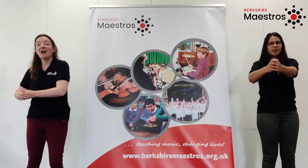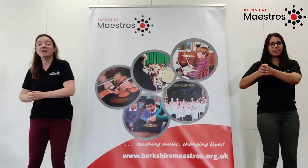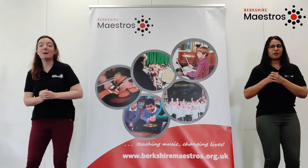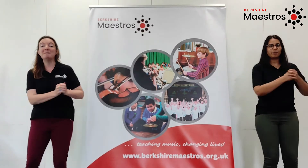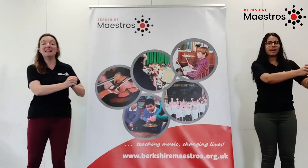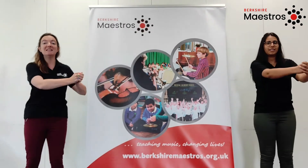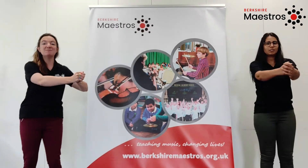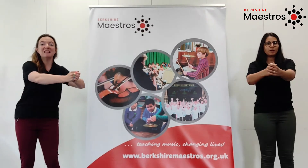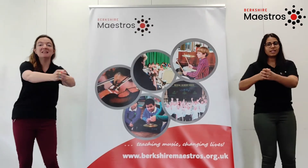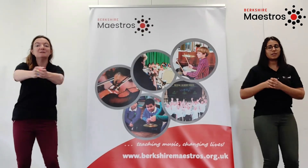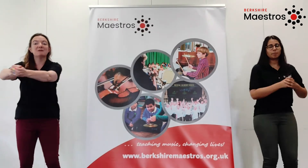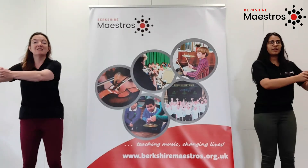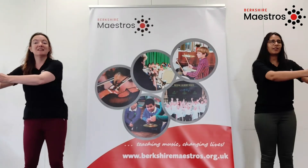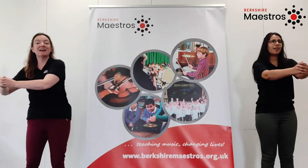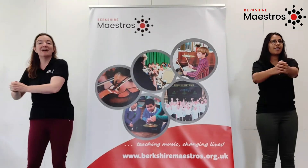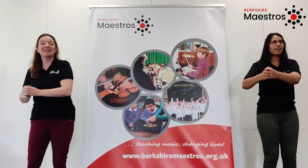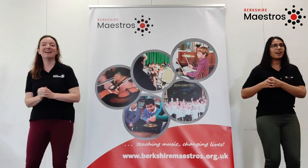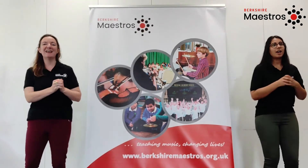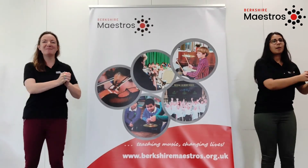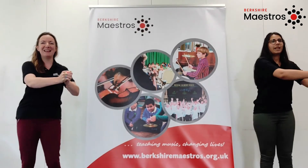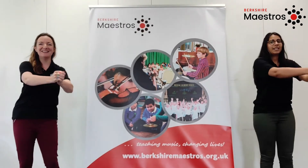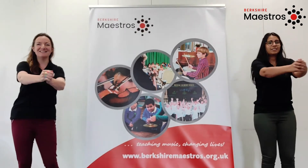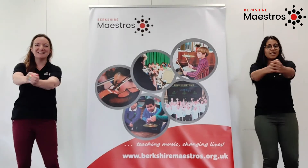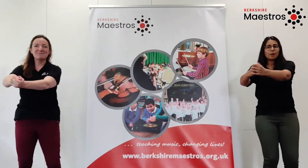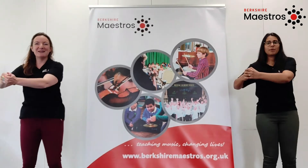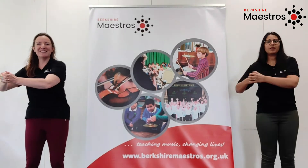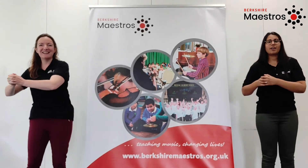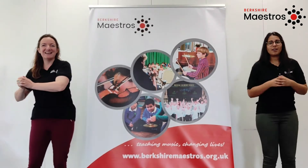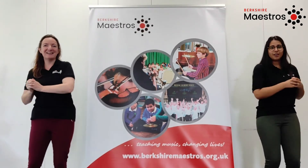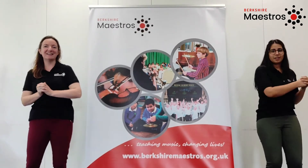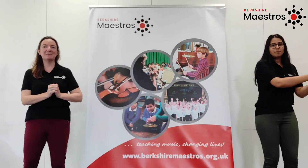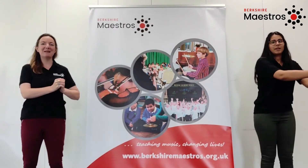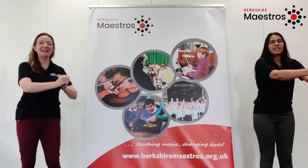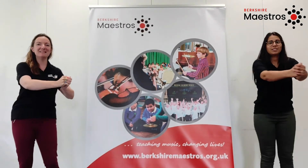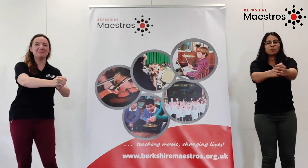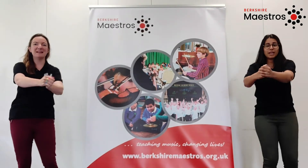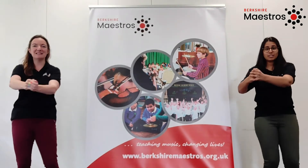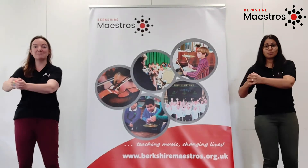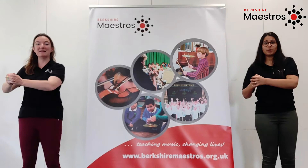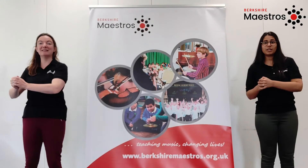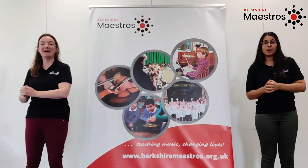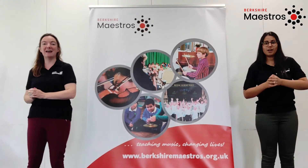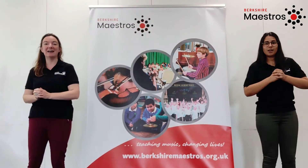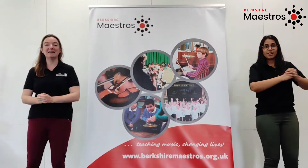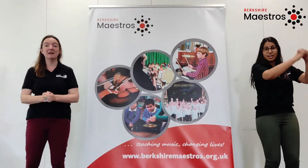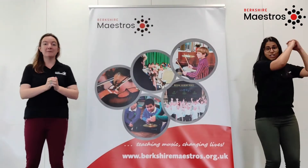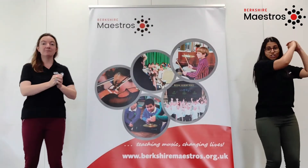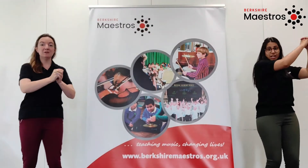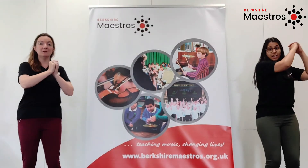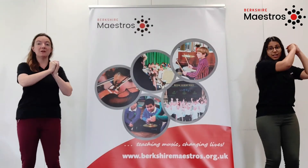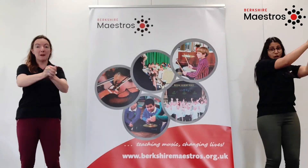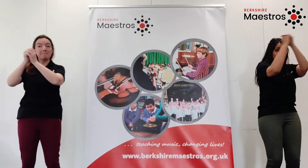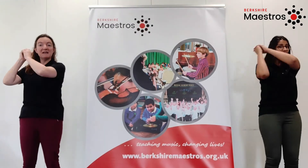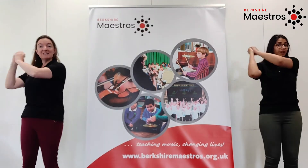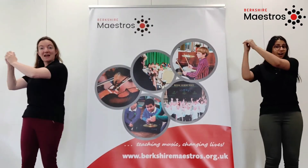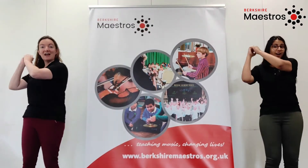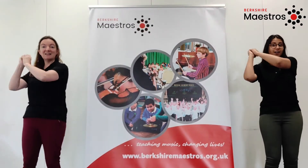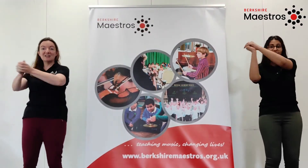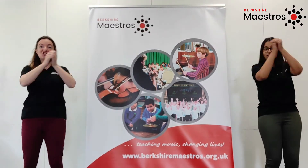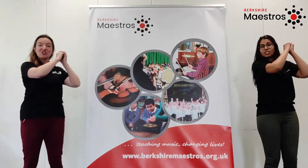banana, blend, blend, banana, blend, banana, blend, blend, banana, shake, banana,